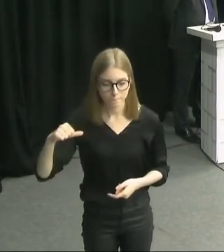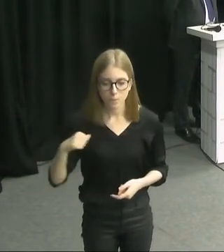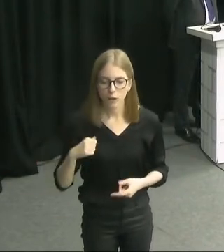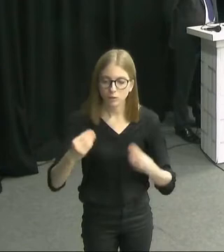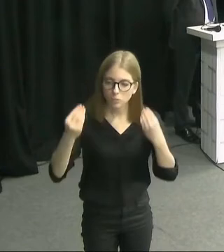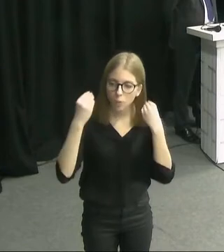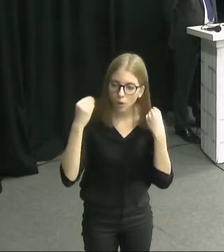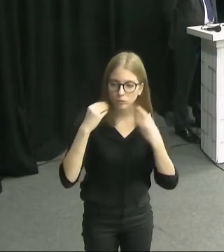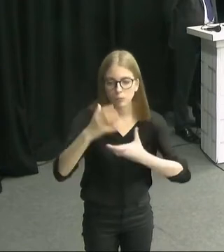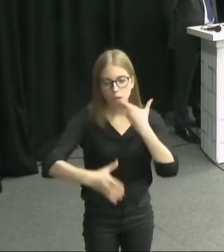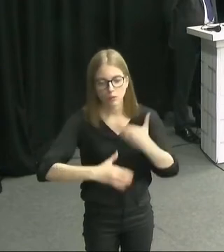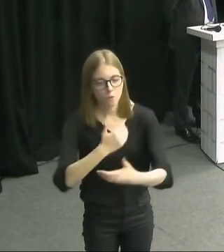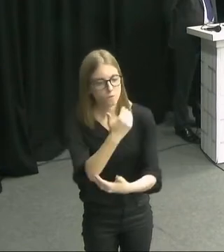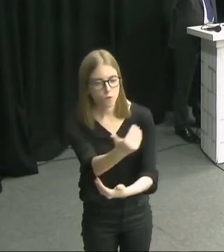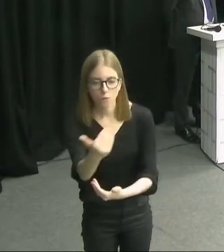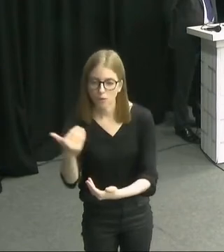become a real researcher.